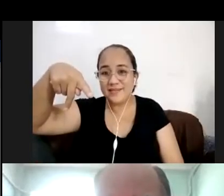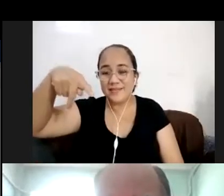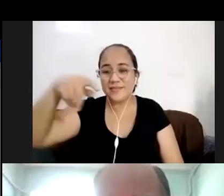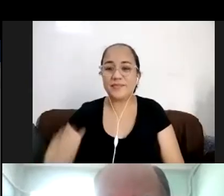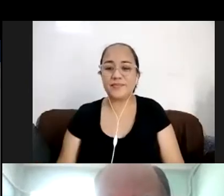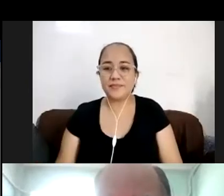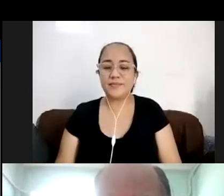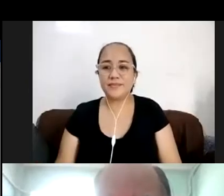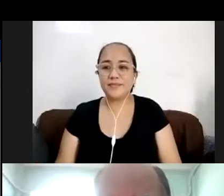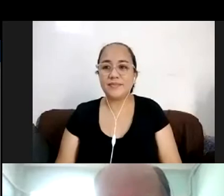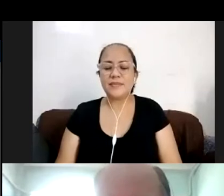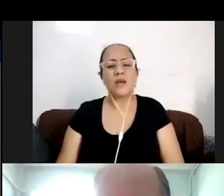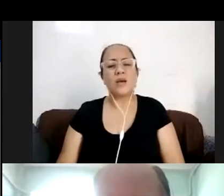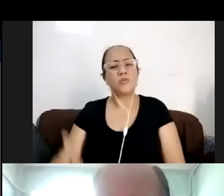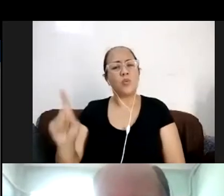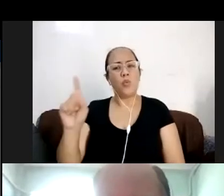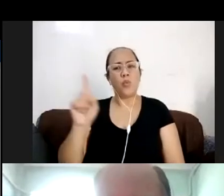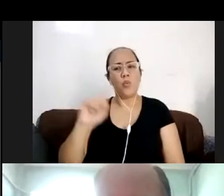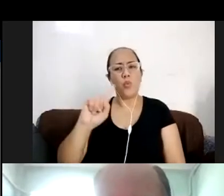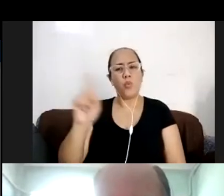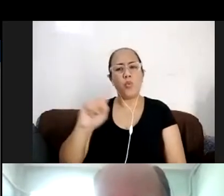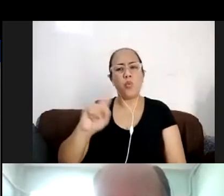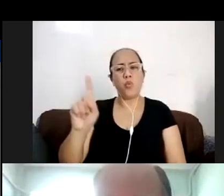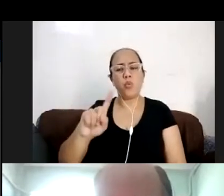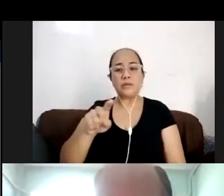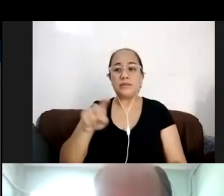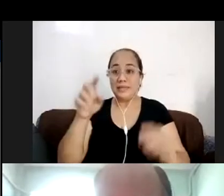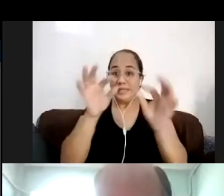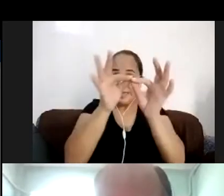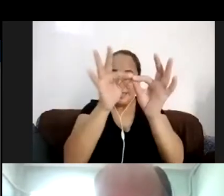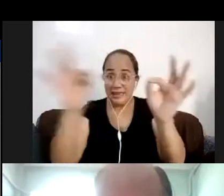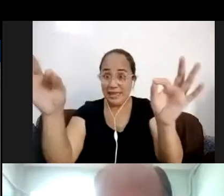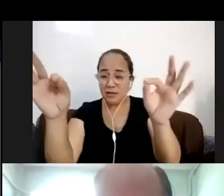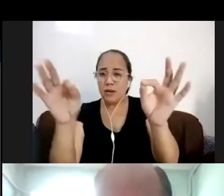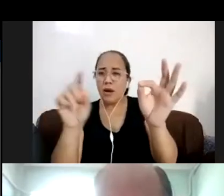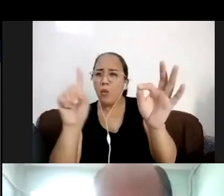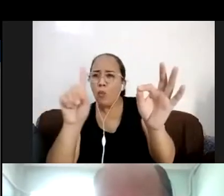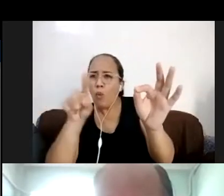What is one predicate you can see in that sentence?